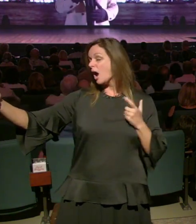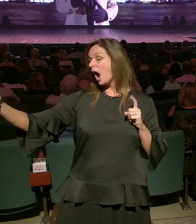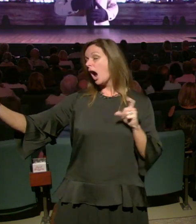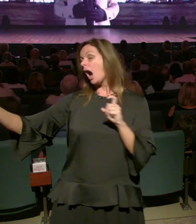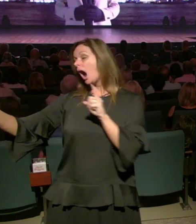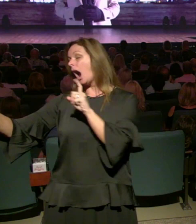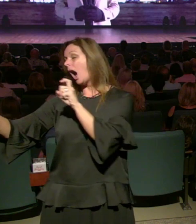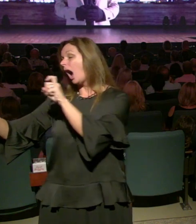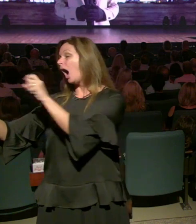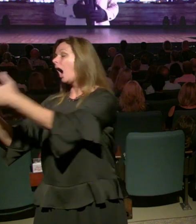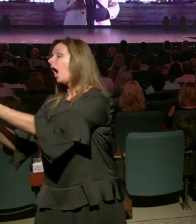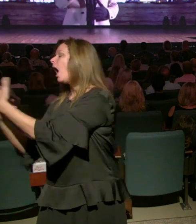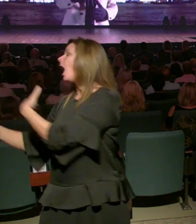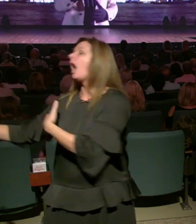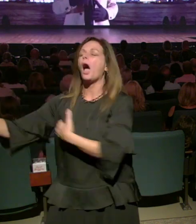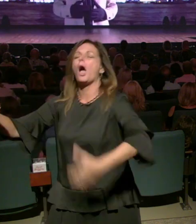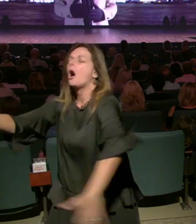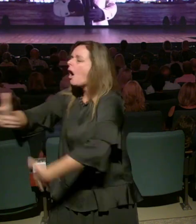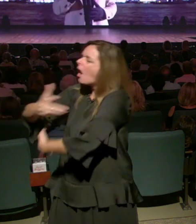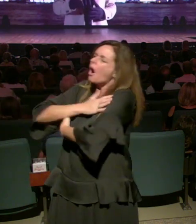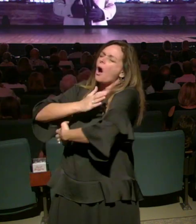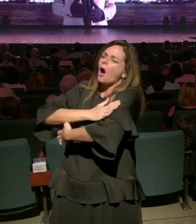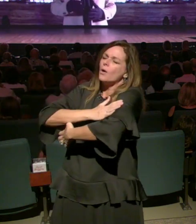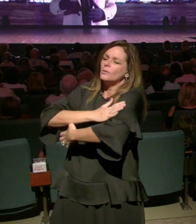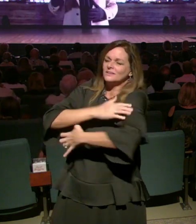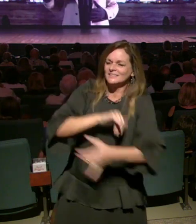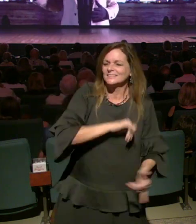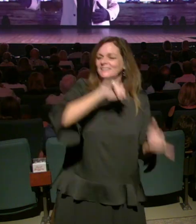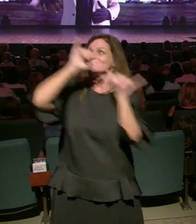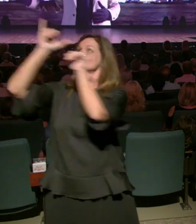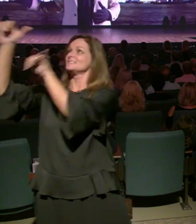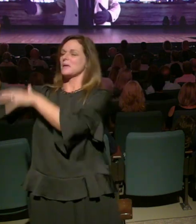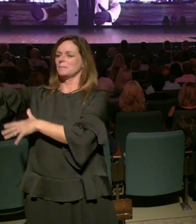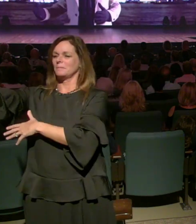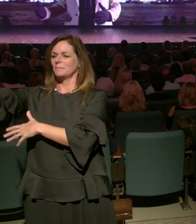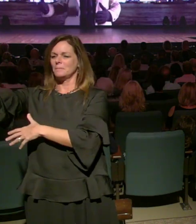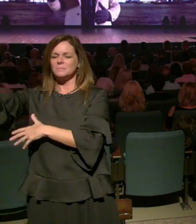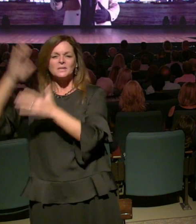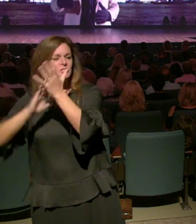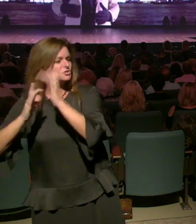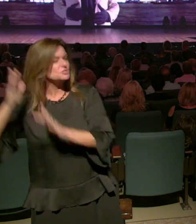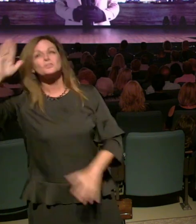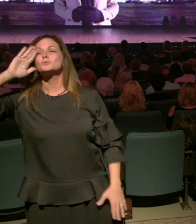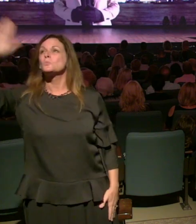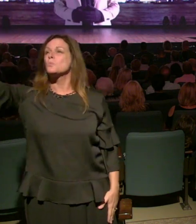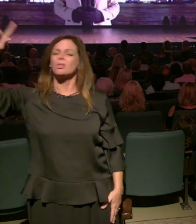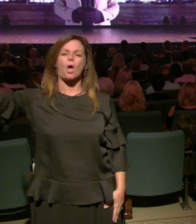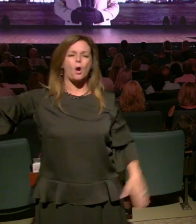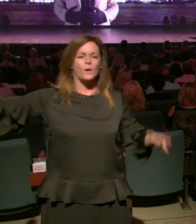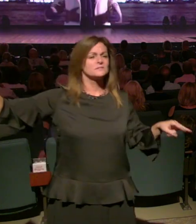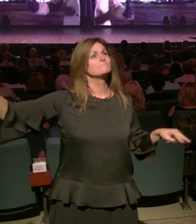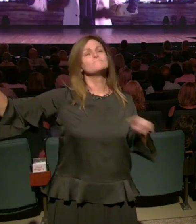that He sees you today, that He's ready to meet you today, even if you feel like you're a far way off, and He'll come running towards you